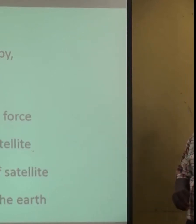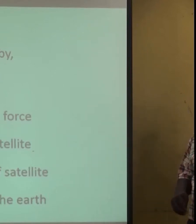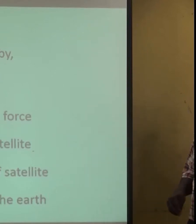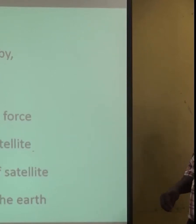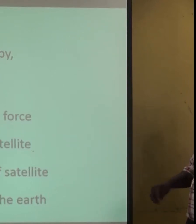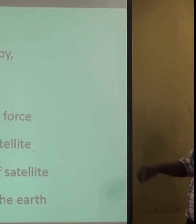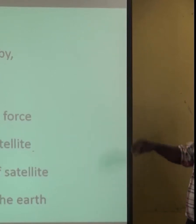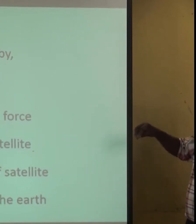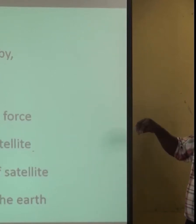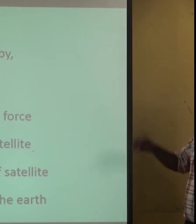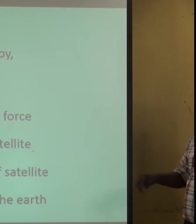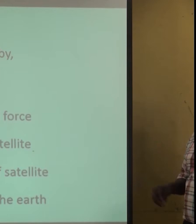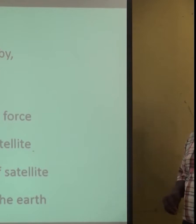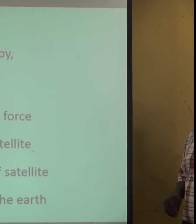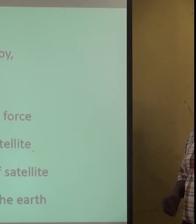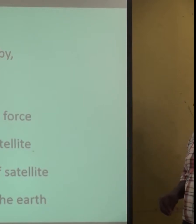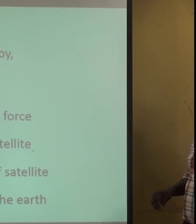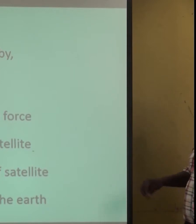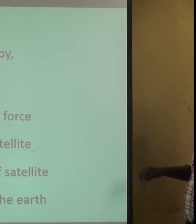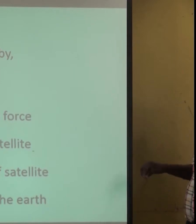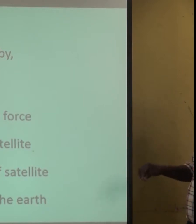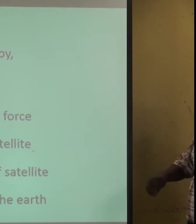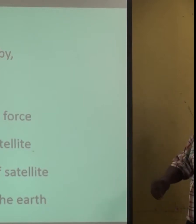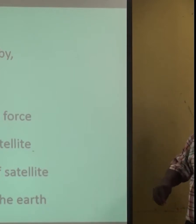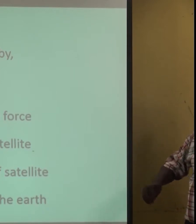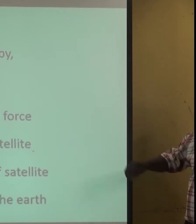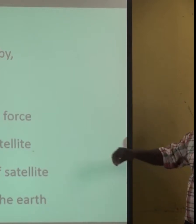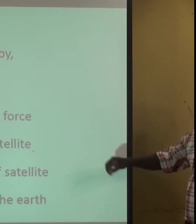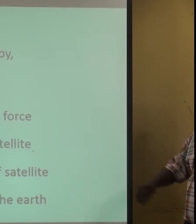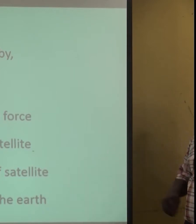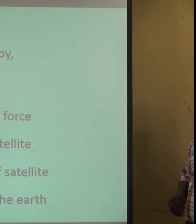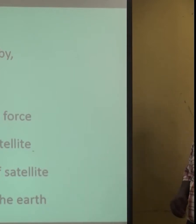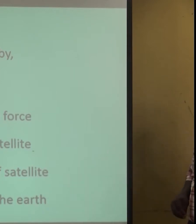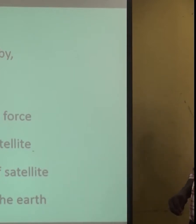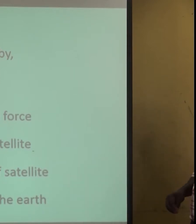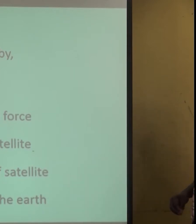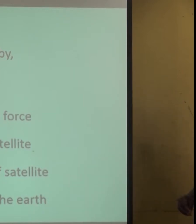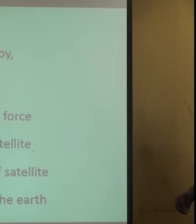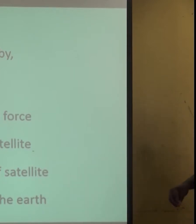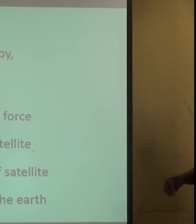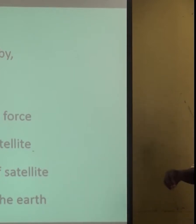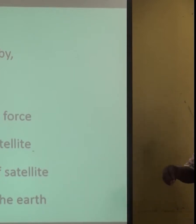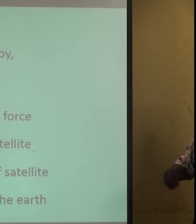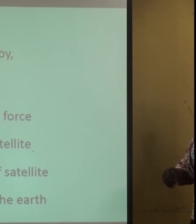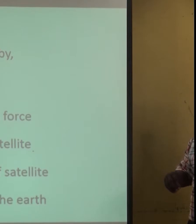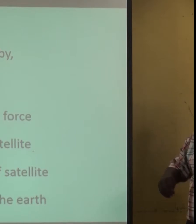mass of the object times square of its velocity divided by the radius of